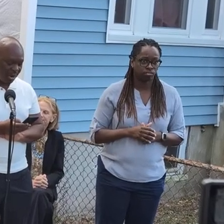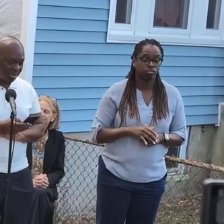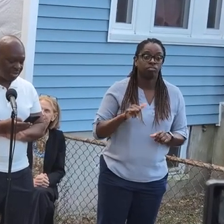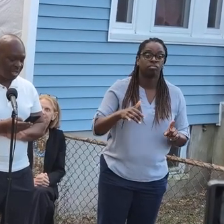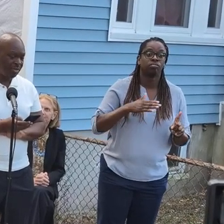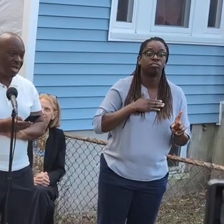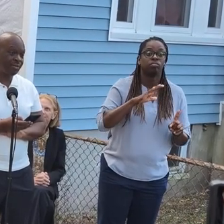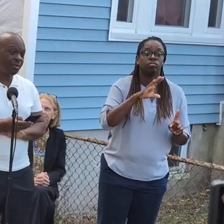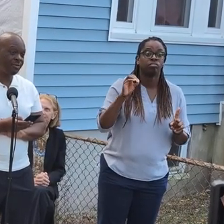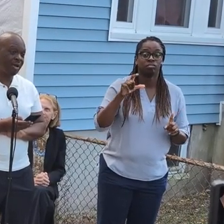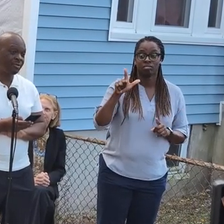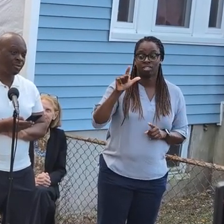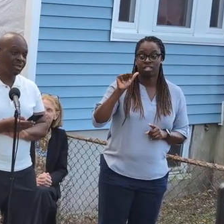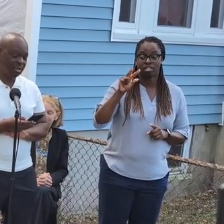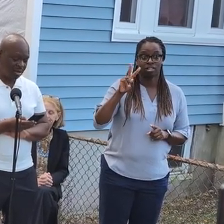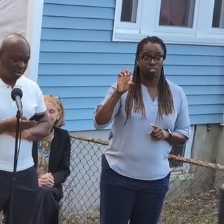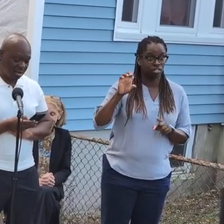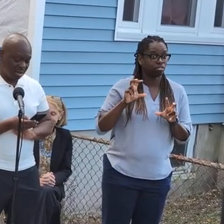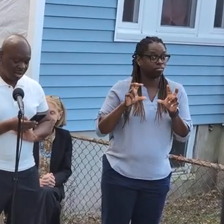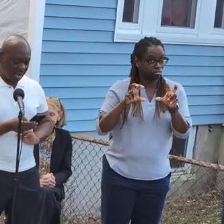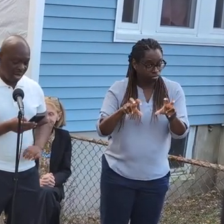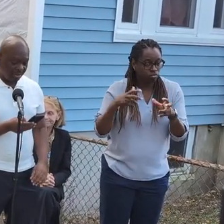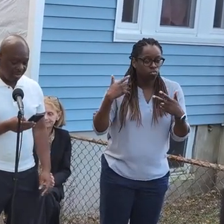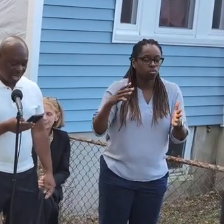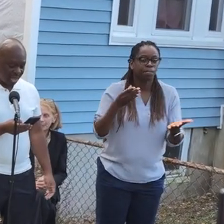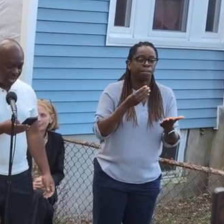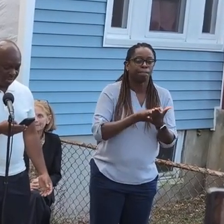we've acquired and stabilized 45 units.